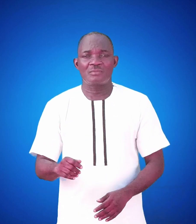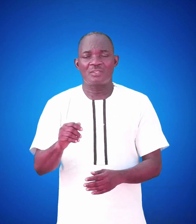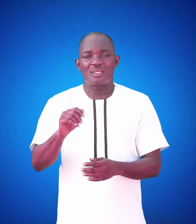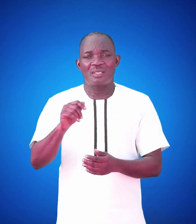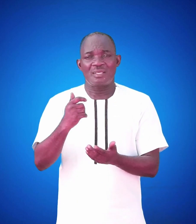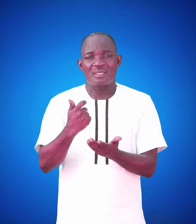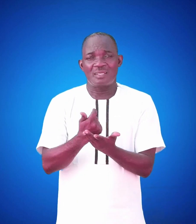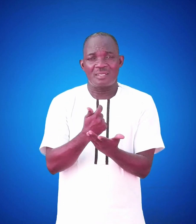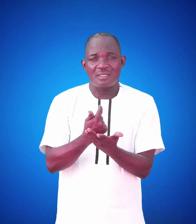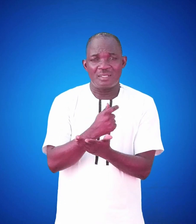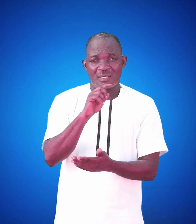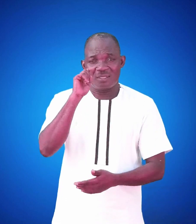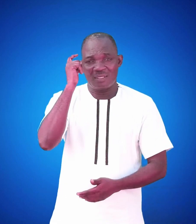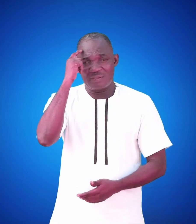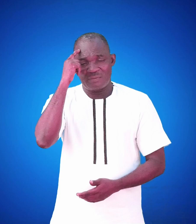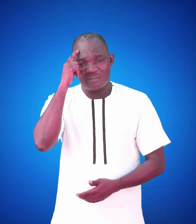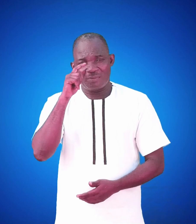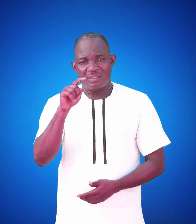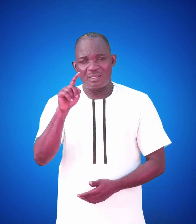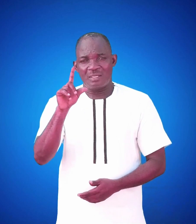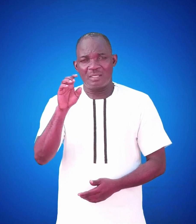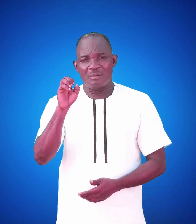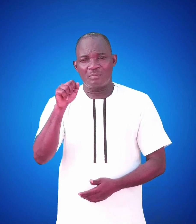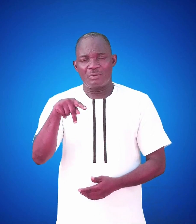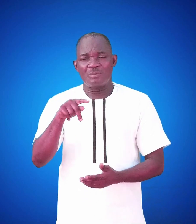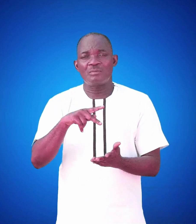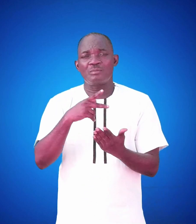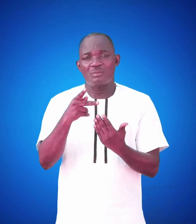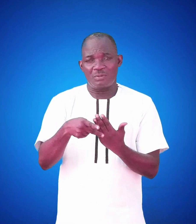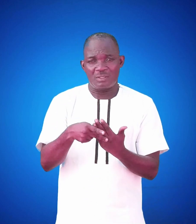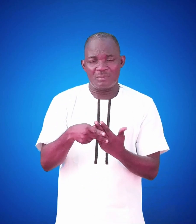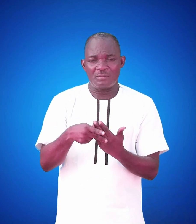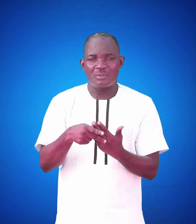Government of Ghana, LEAP Programme,